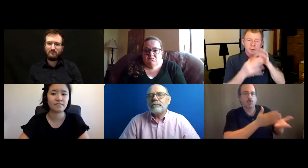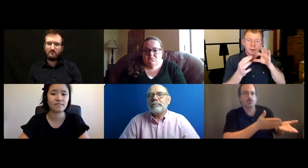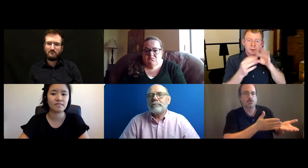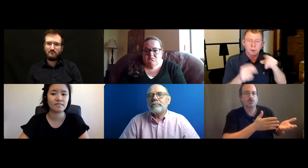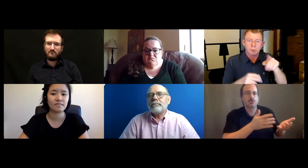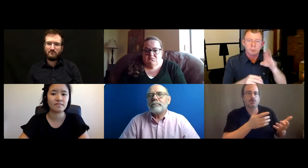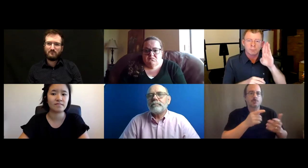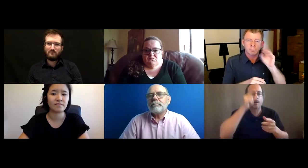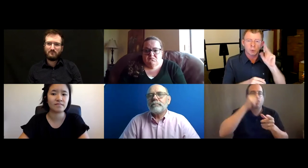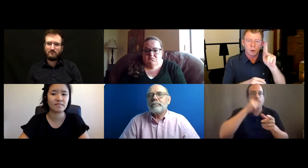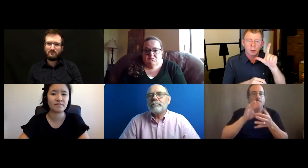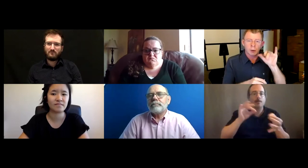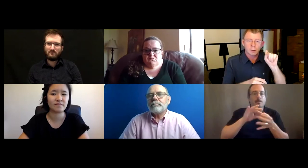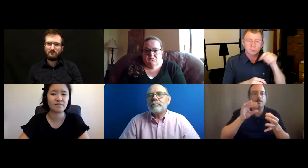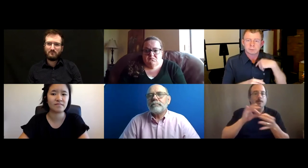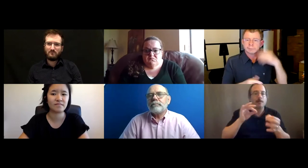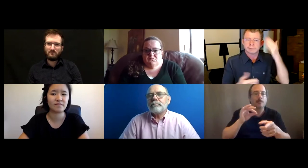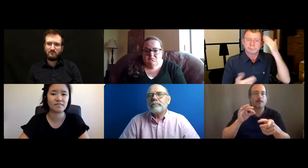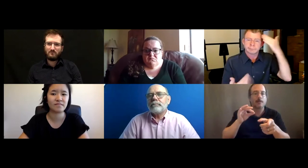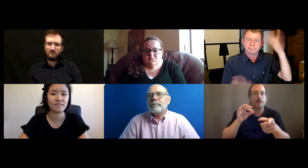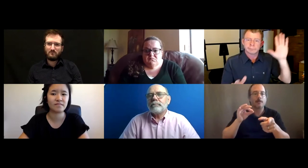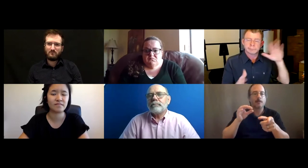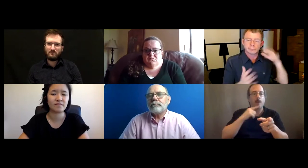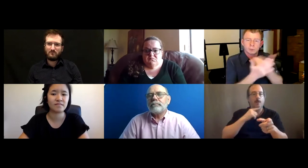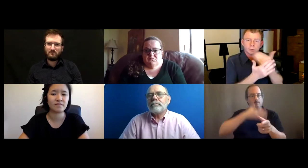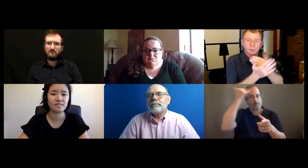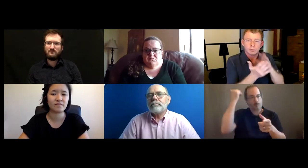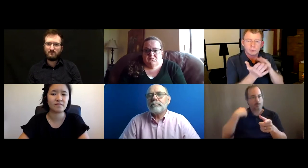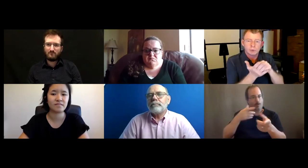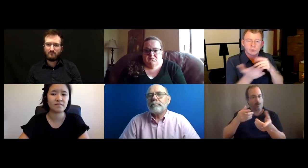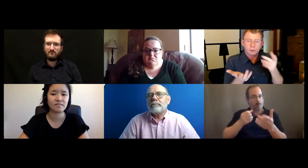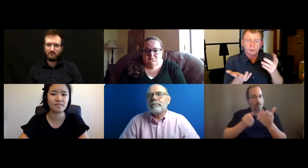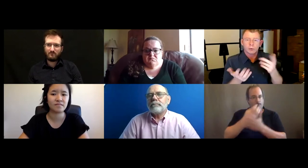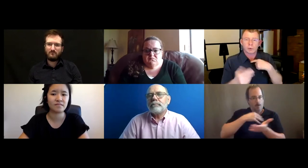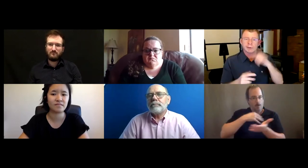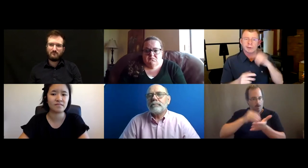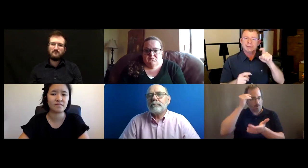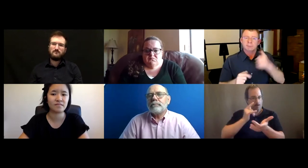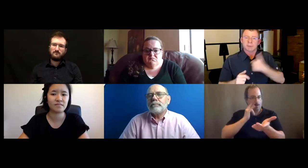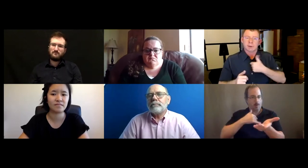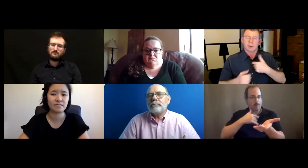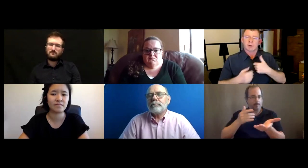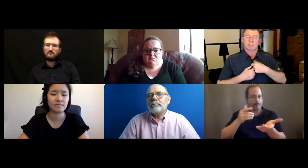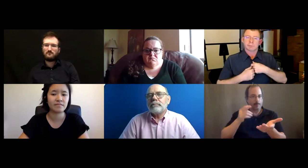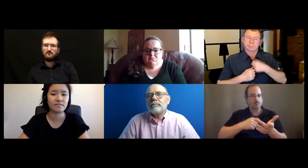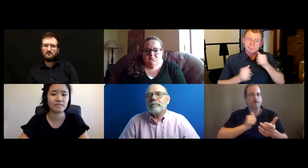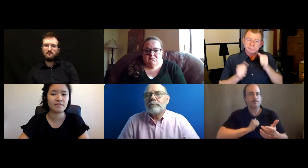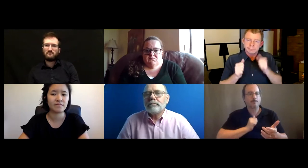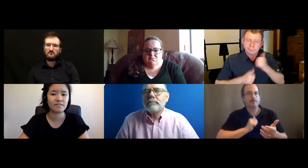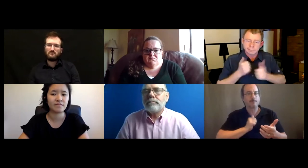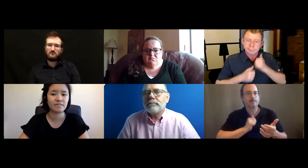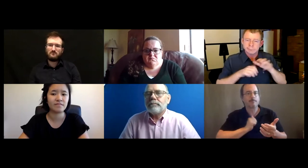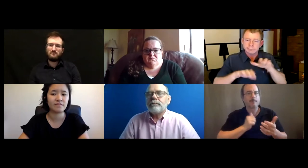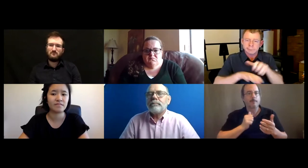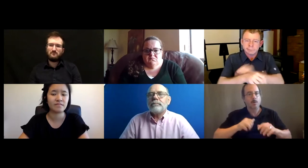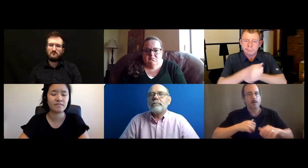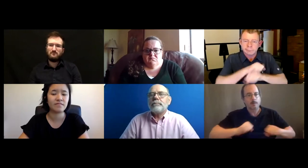know where the resources are. As Gary was just speaking about, I hadn't heard about